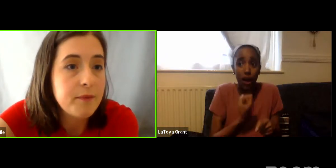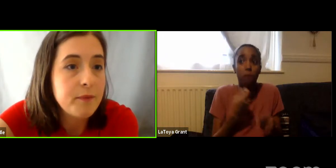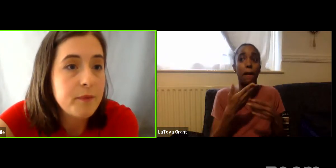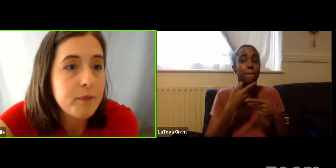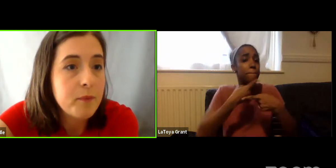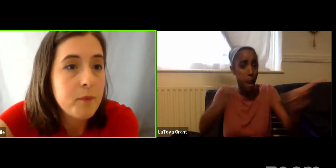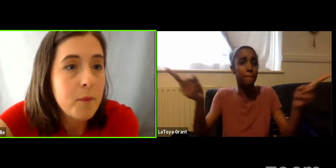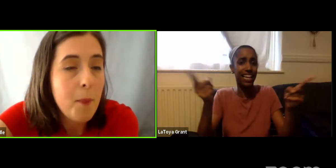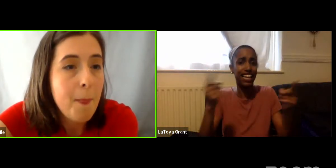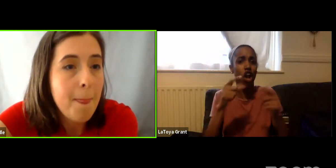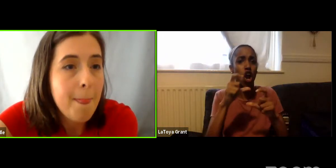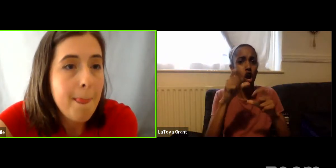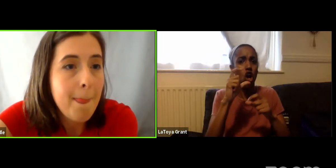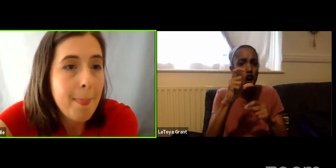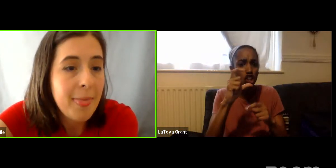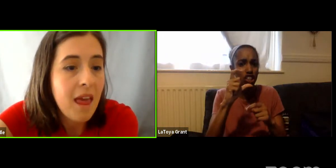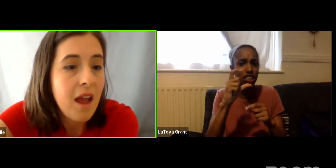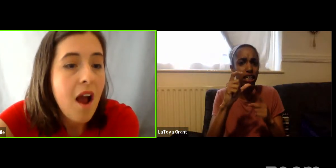credit.